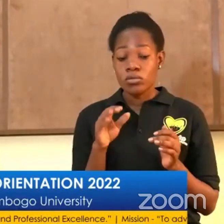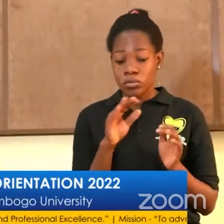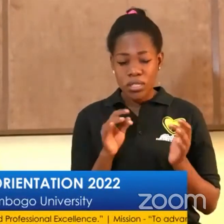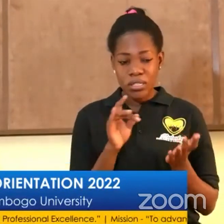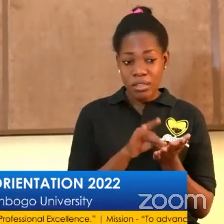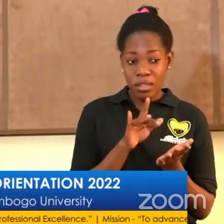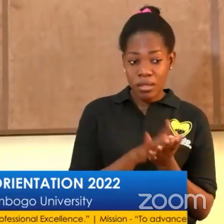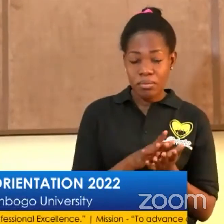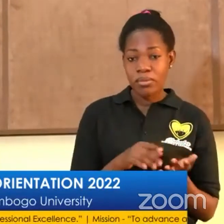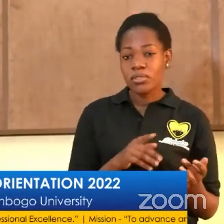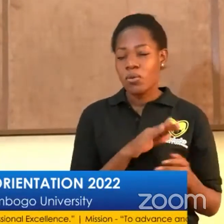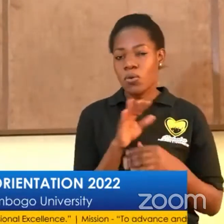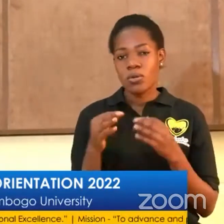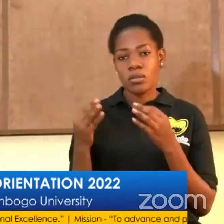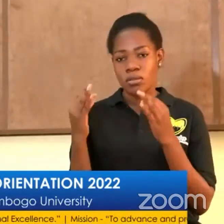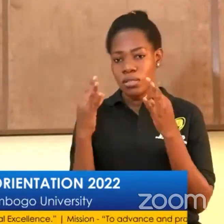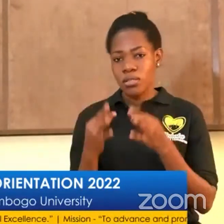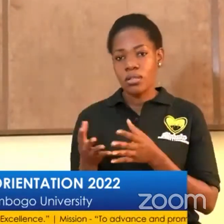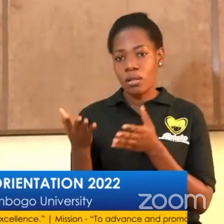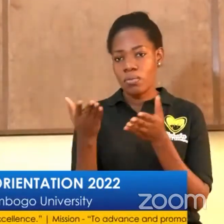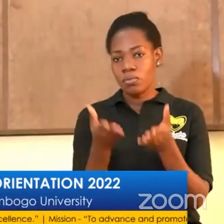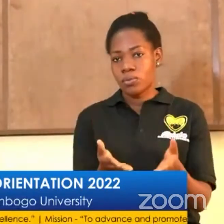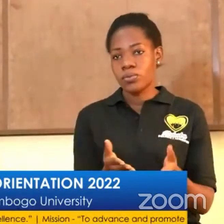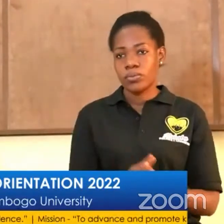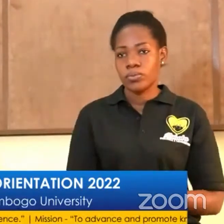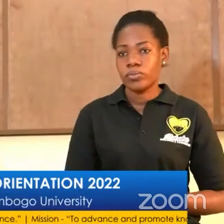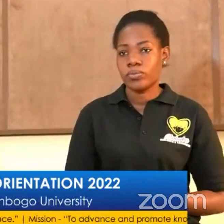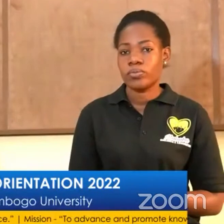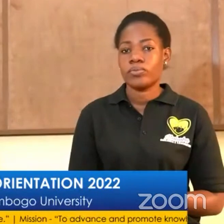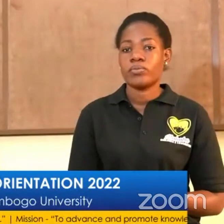everything, you'll find it there.